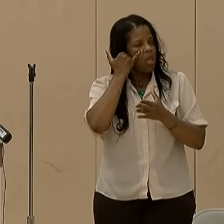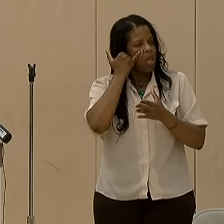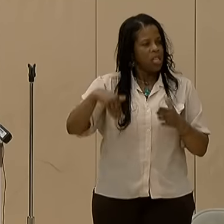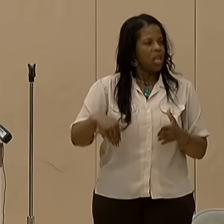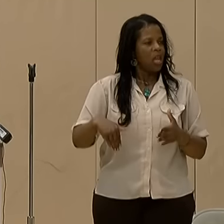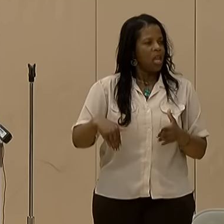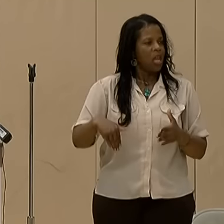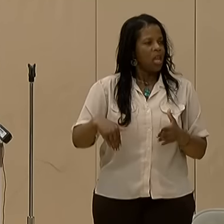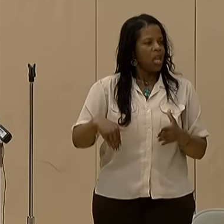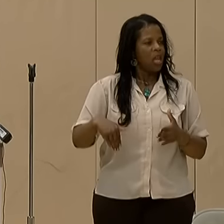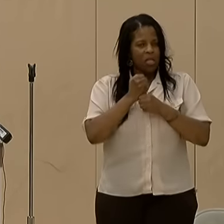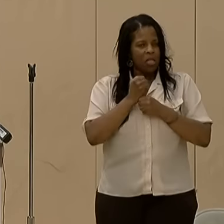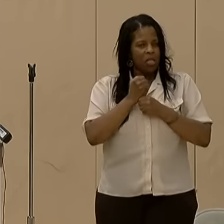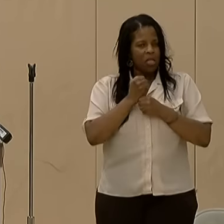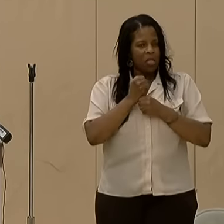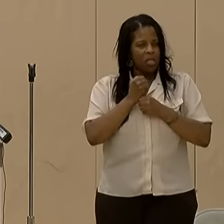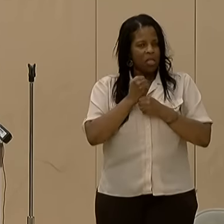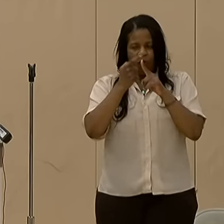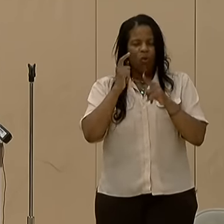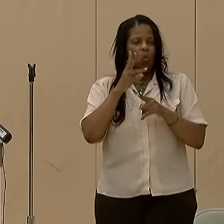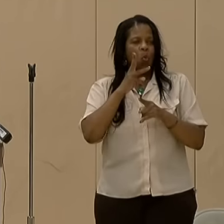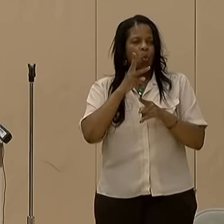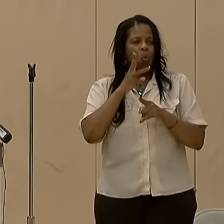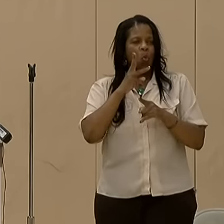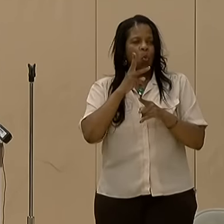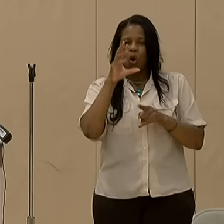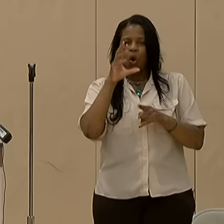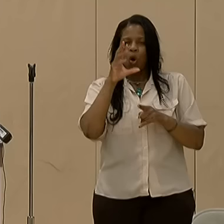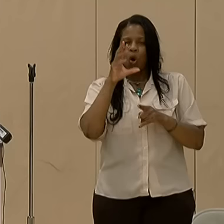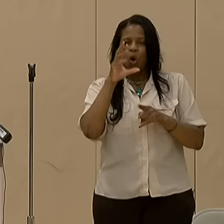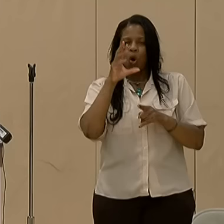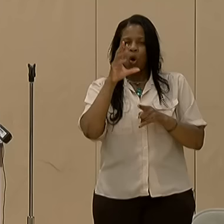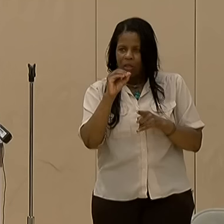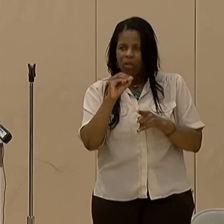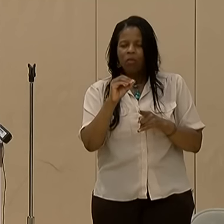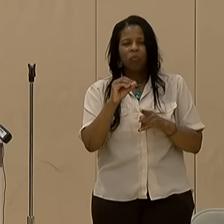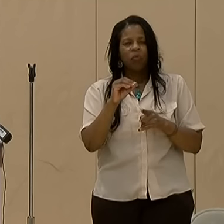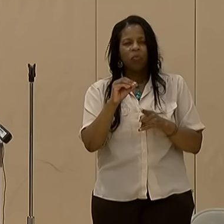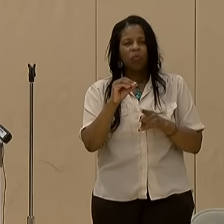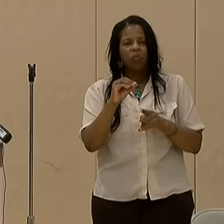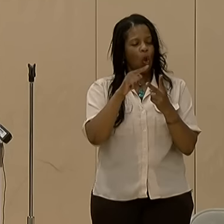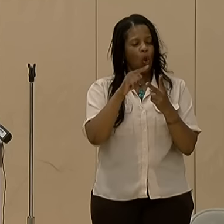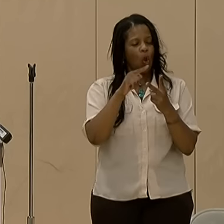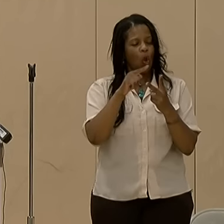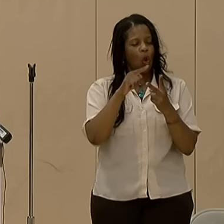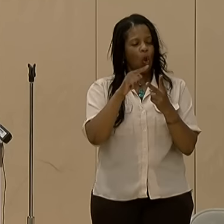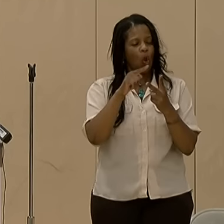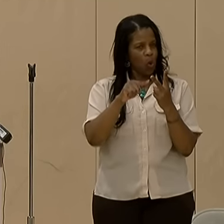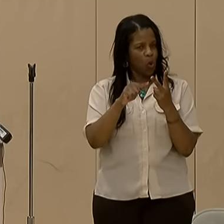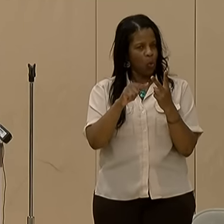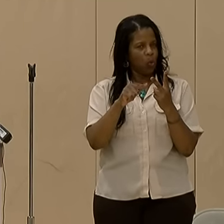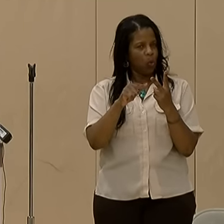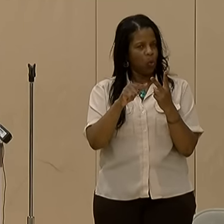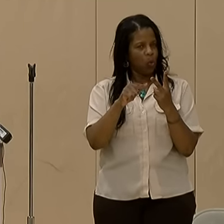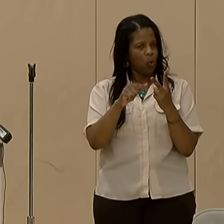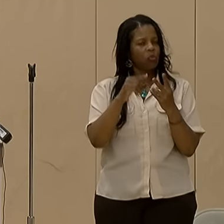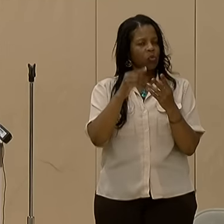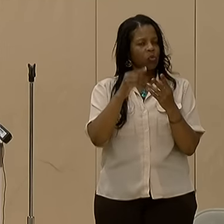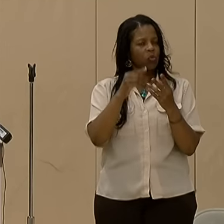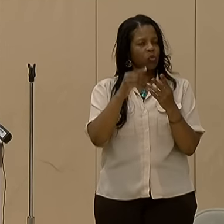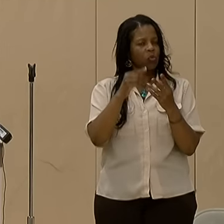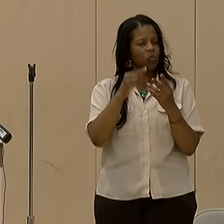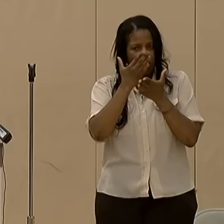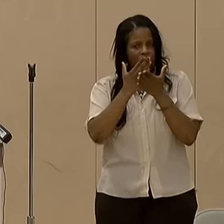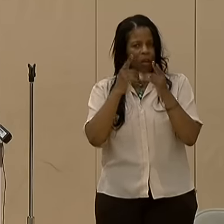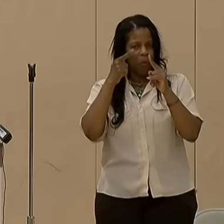official notification from your water company manager, that you are on one of those notices, because all of them at some point during this fire